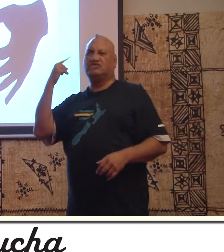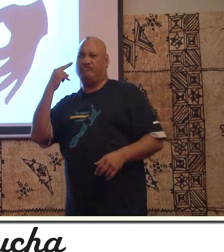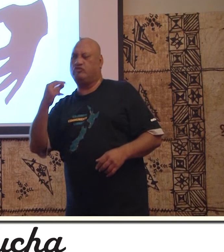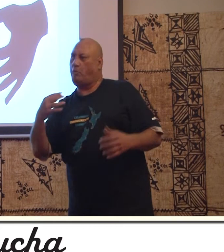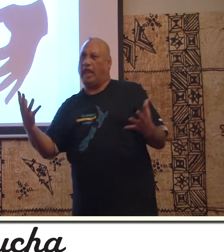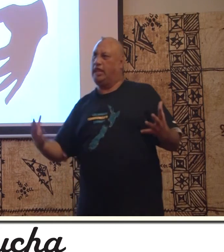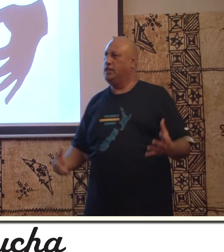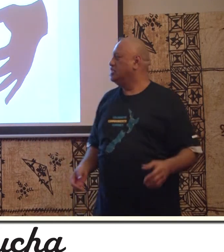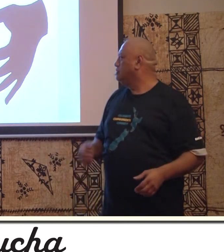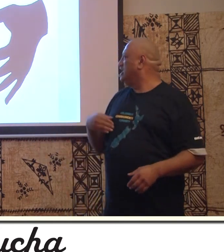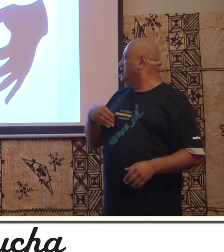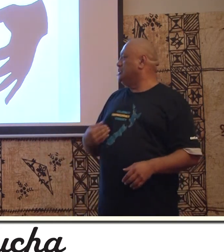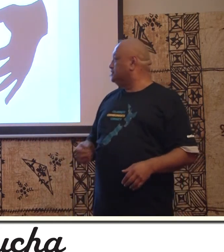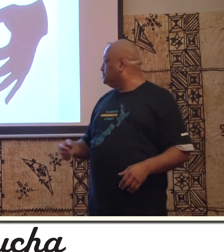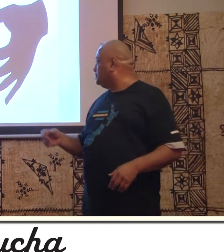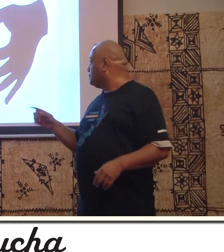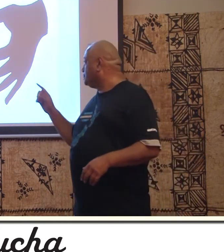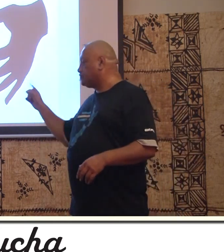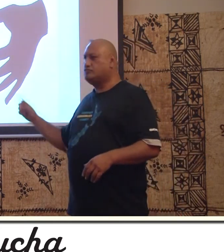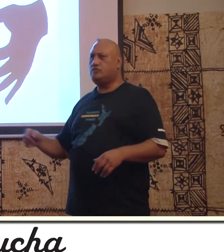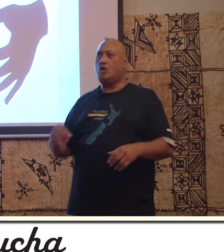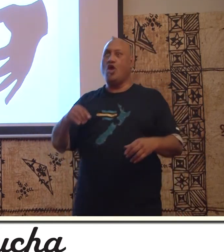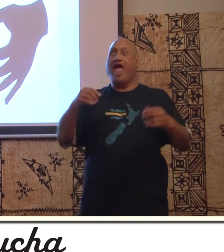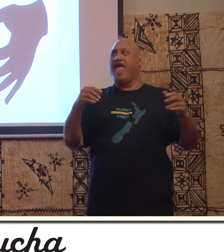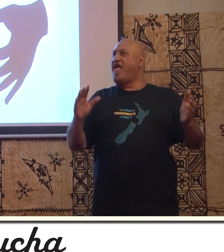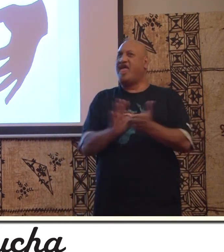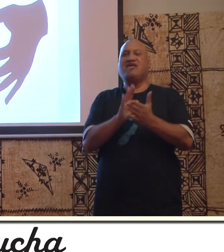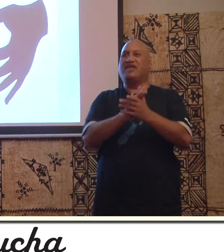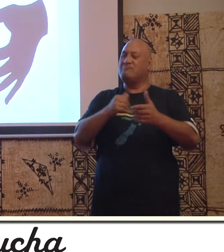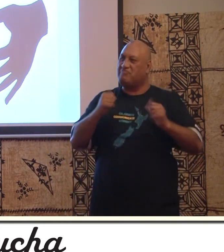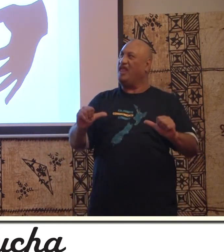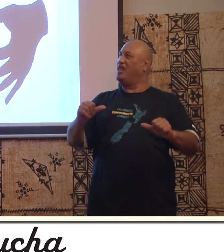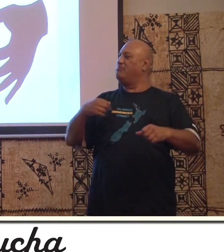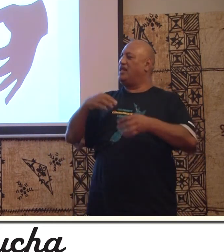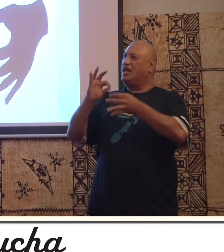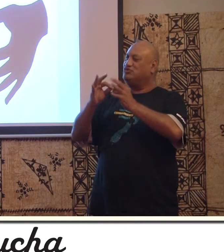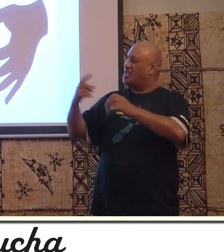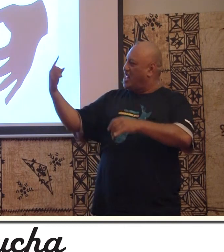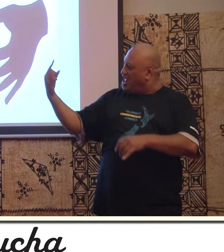Yeah. But a lot of hearing people, they don't listen to deaf, they don't understand deaf.